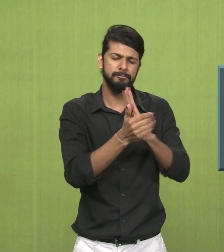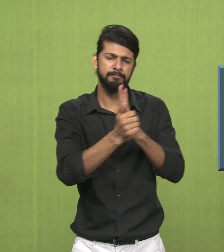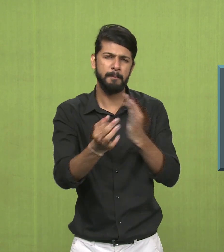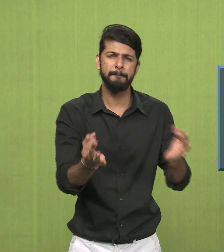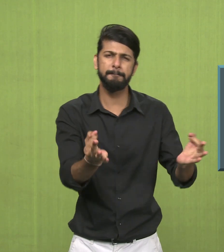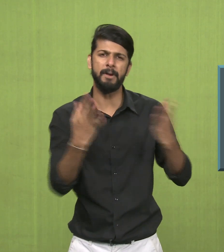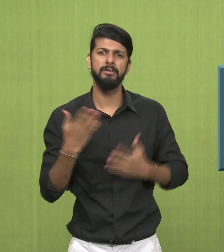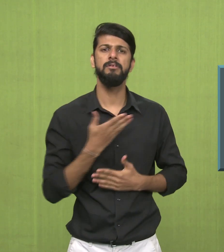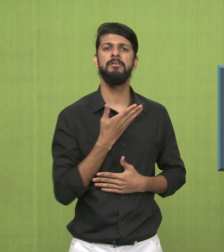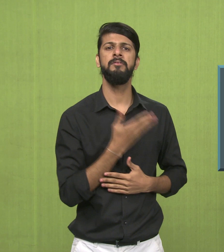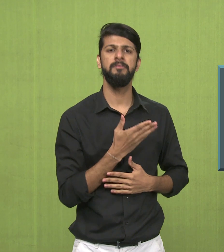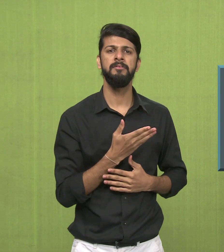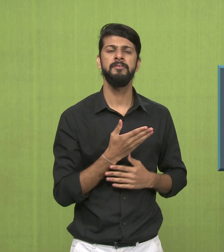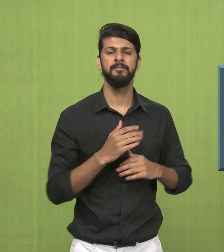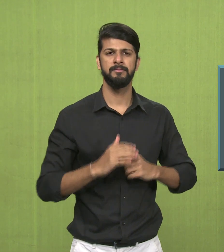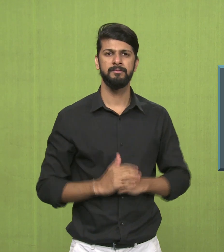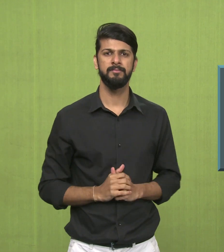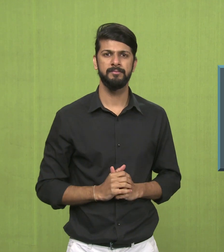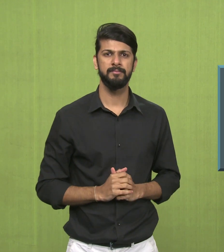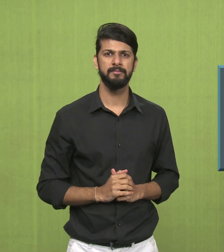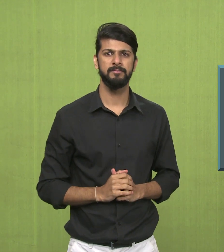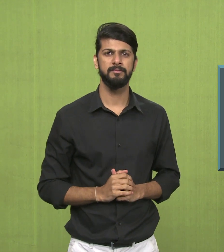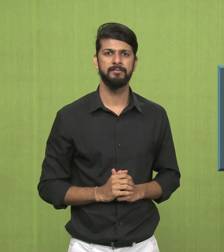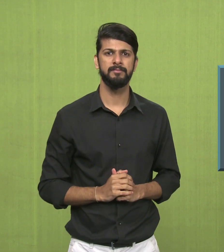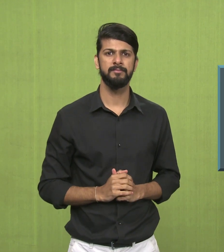and the two other figures that depicts the mastery in painting.